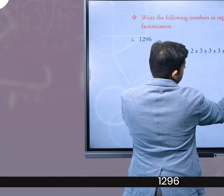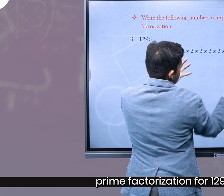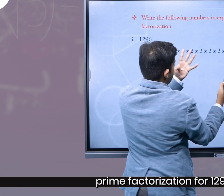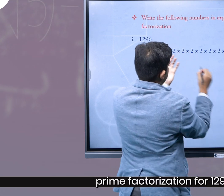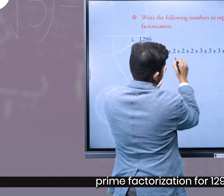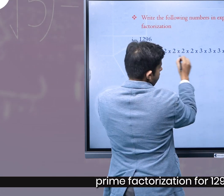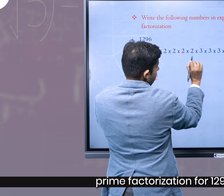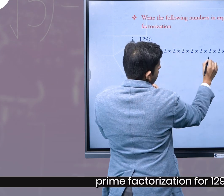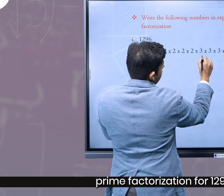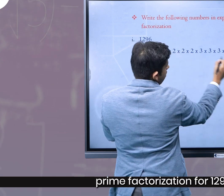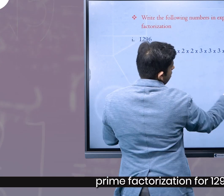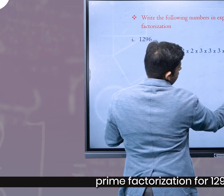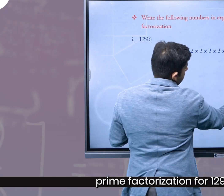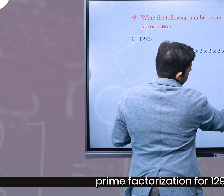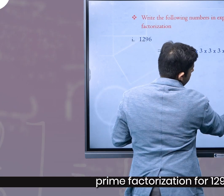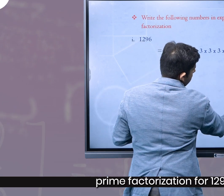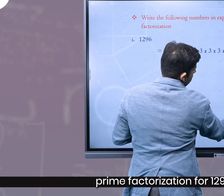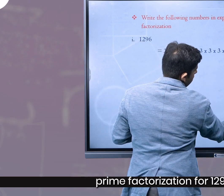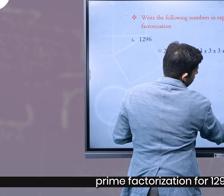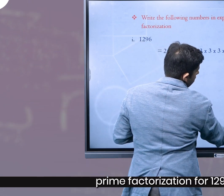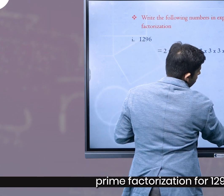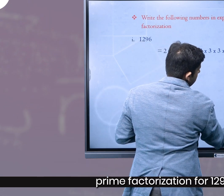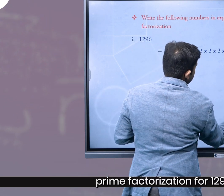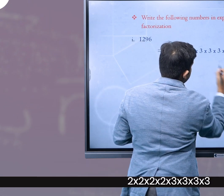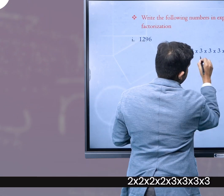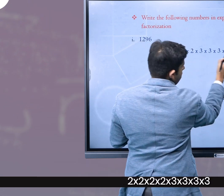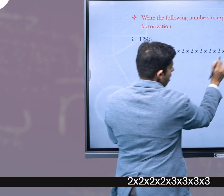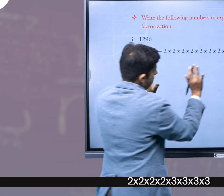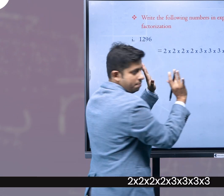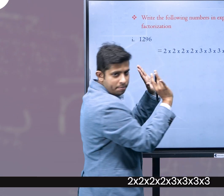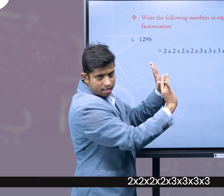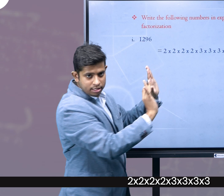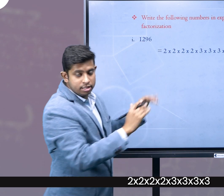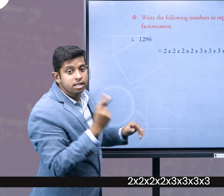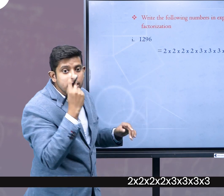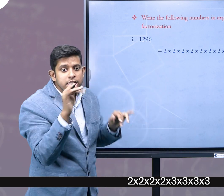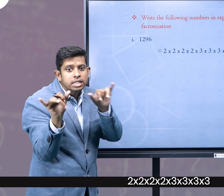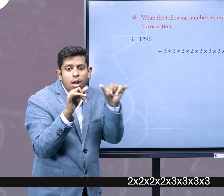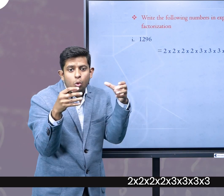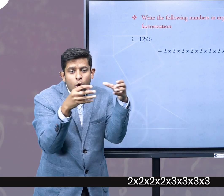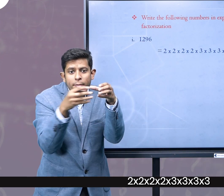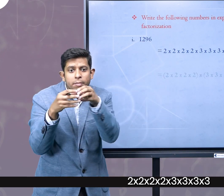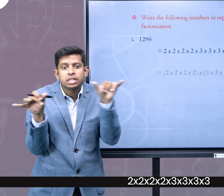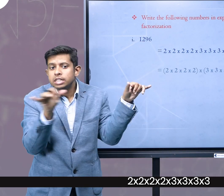Prime factorization for 1296 is 2 into 2 into 2 into 2 into 3 into 3 into 3 into 3.